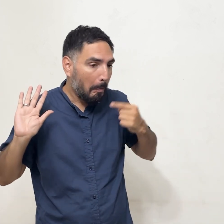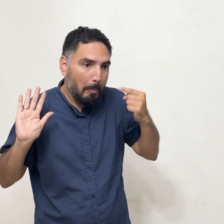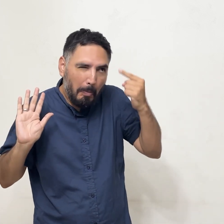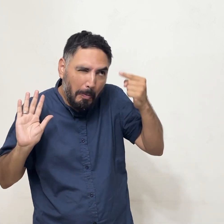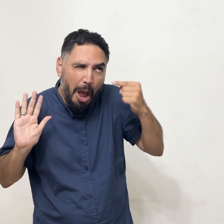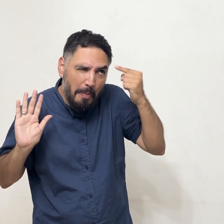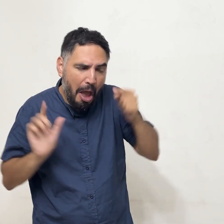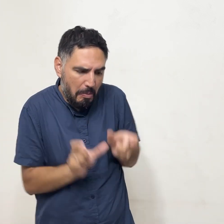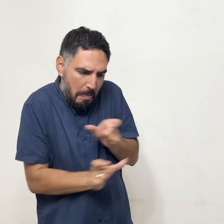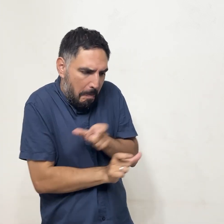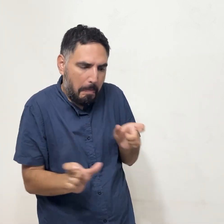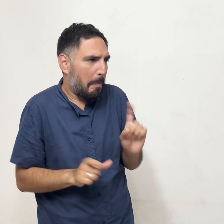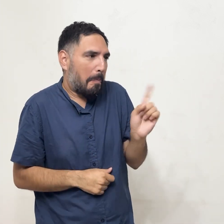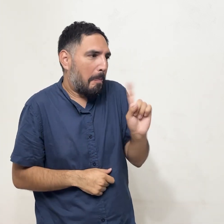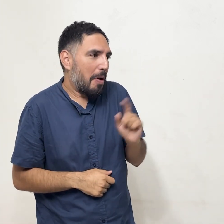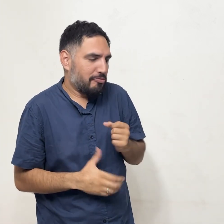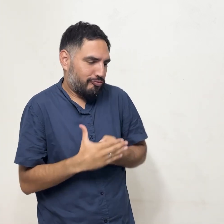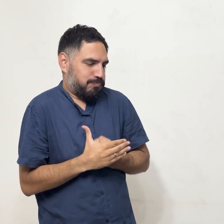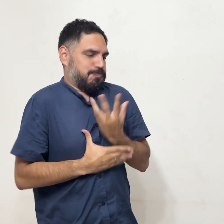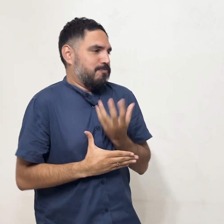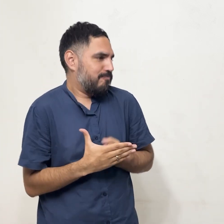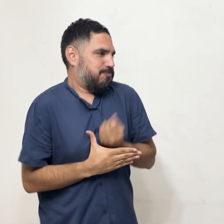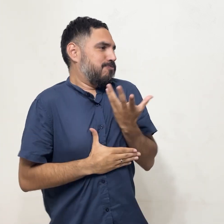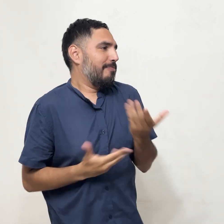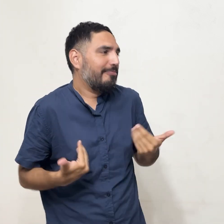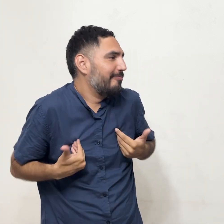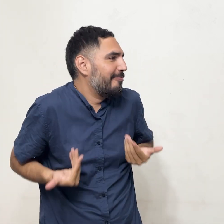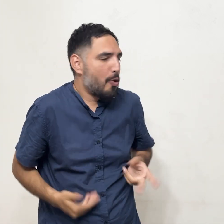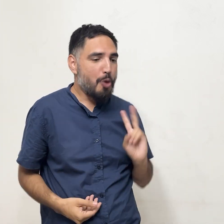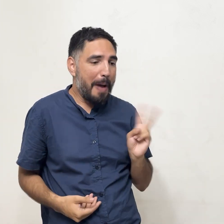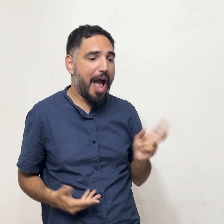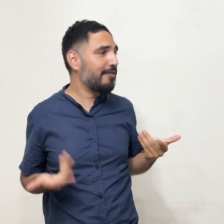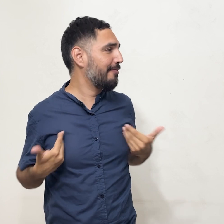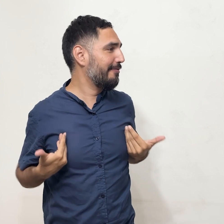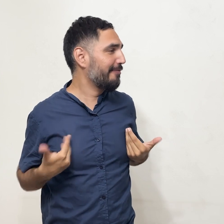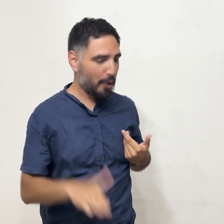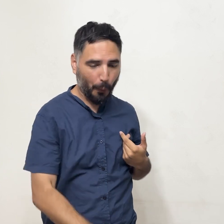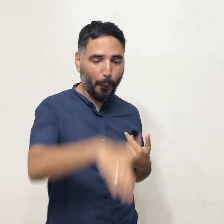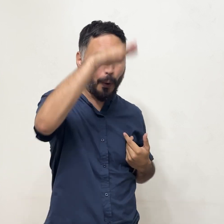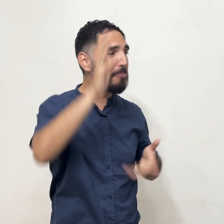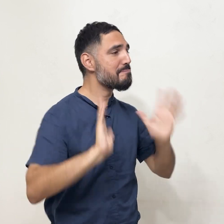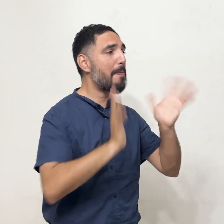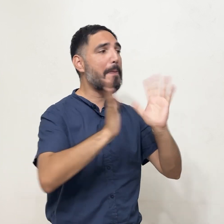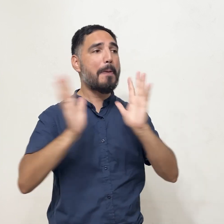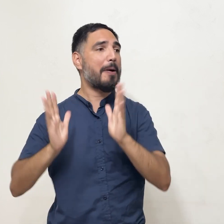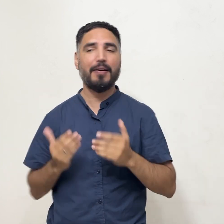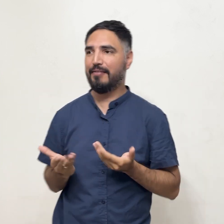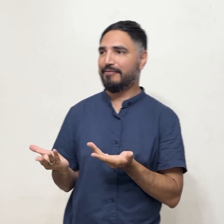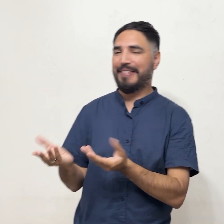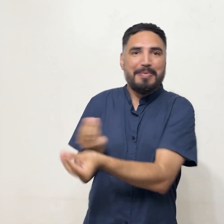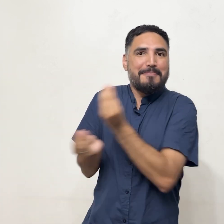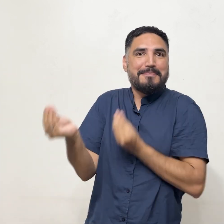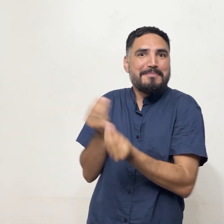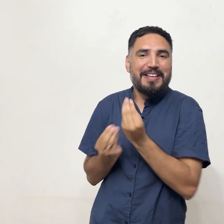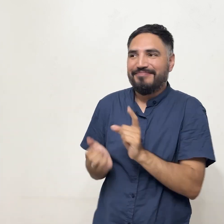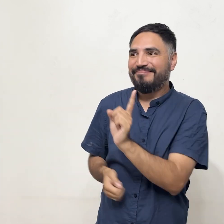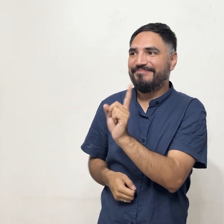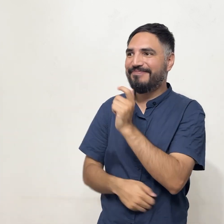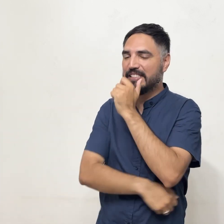didn't even think about how they organized them. It was completely natural to them, since they had grown up using sign